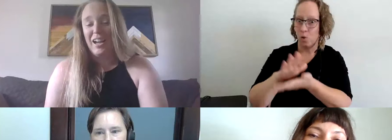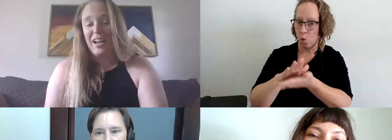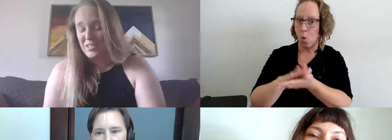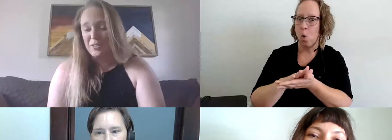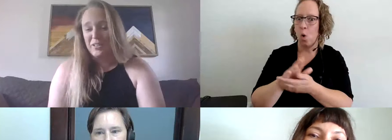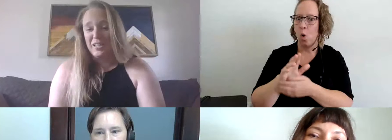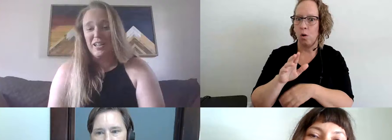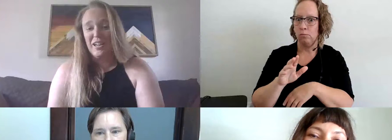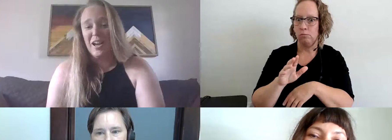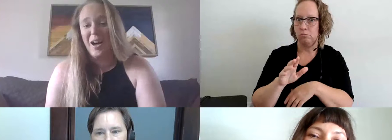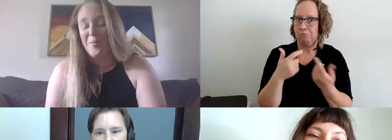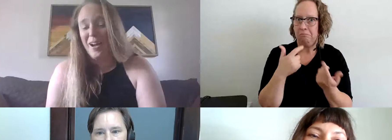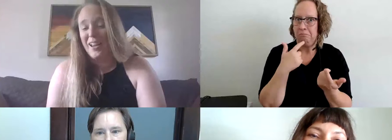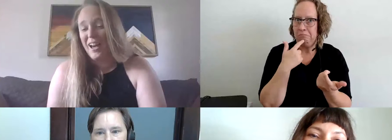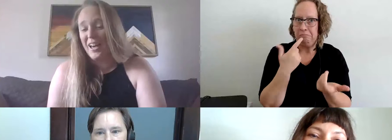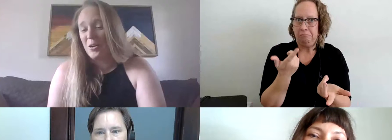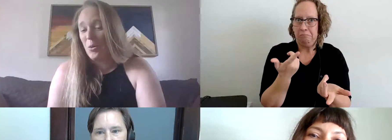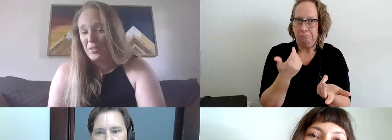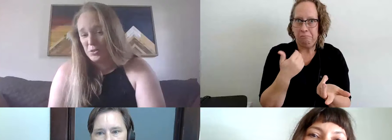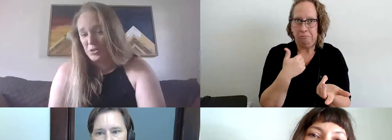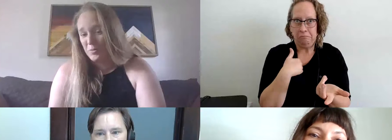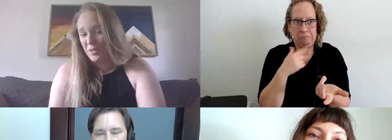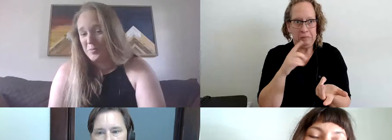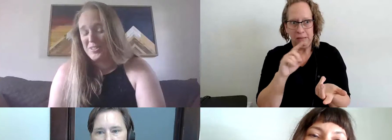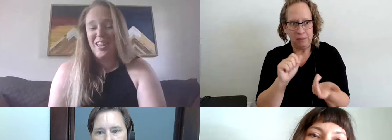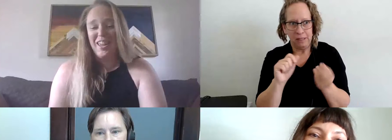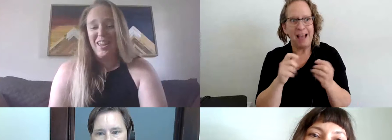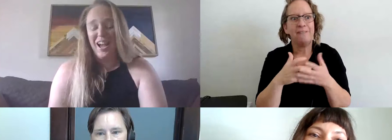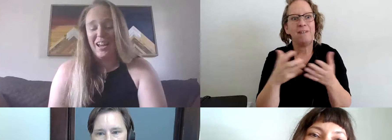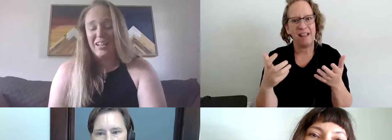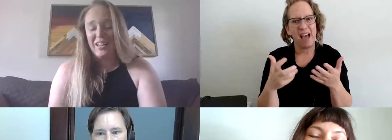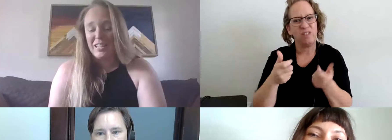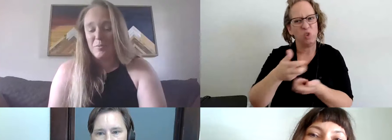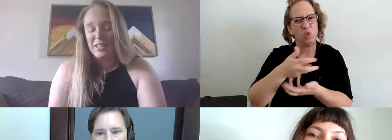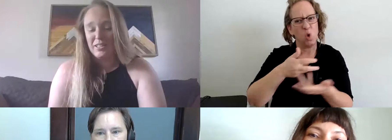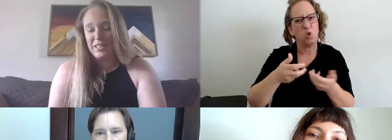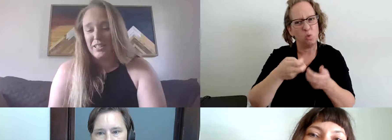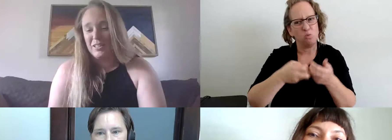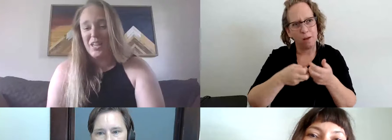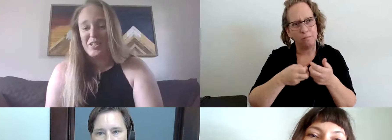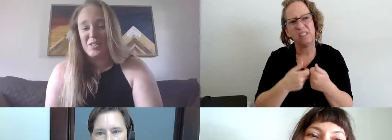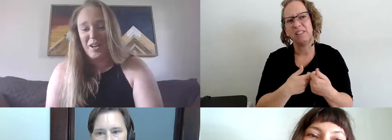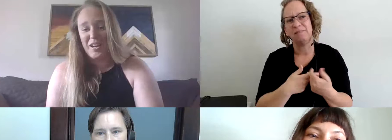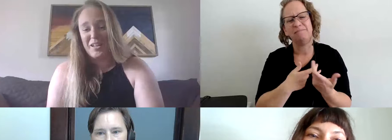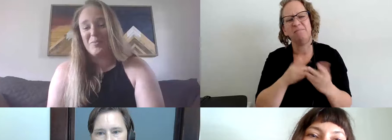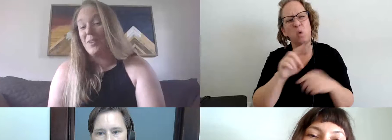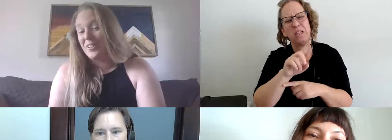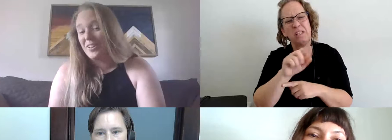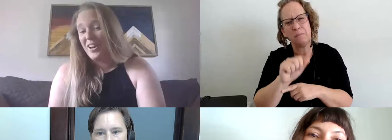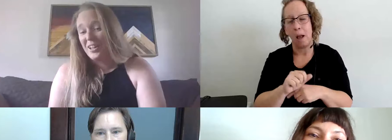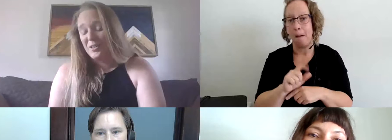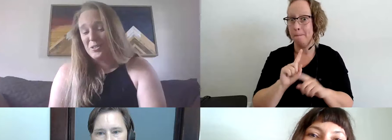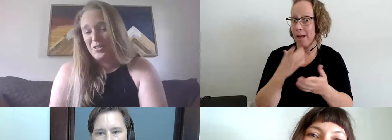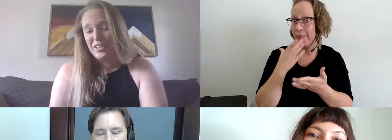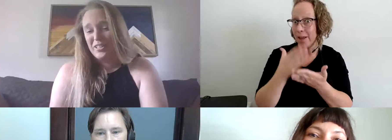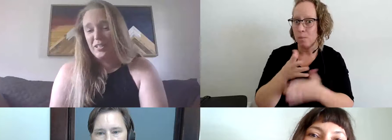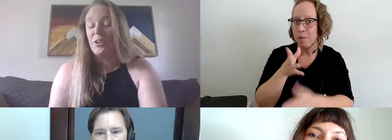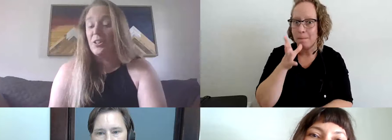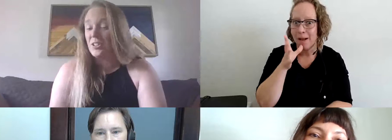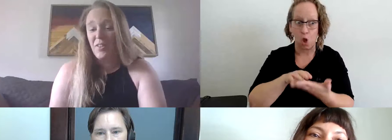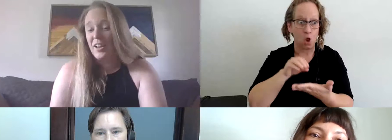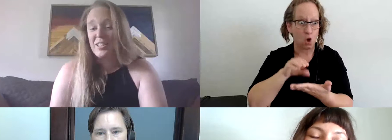identify me as having a disability. I had a whole lot of social problems. Academically, thanks to my mother, I learned